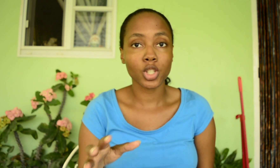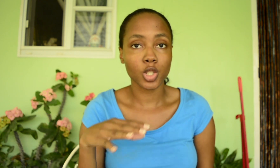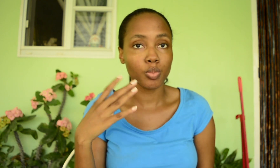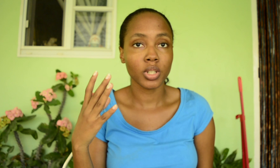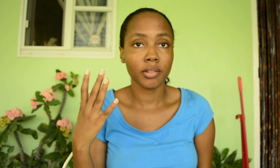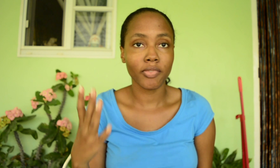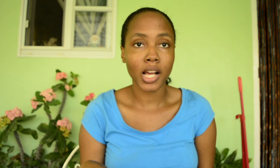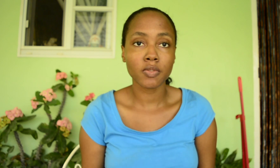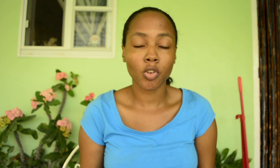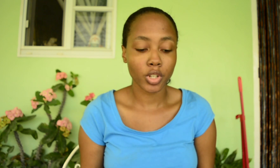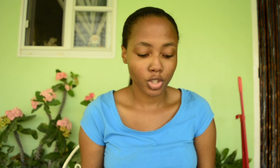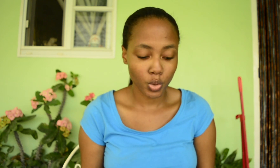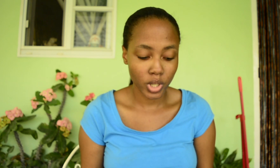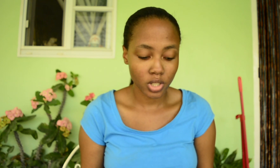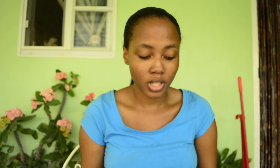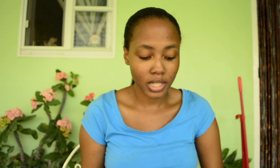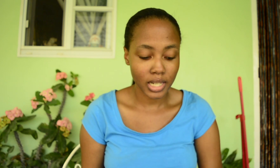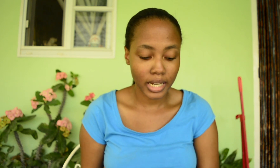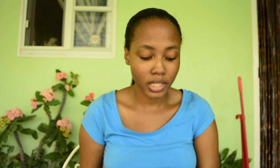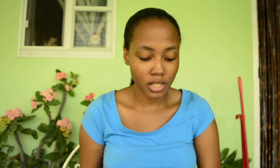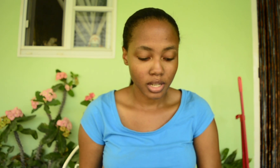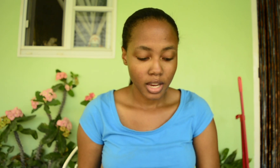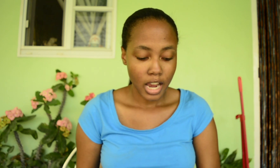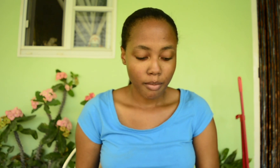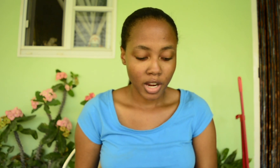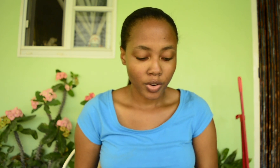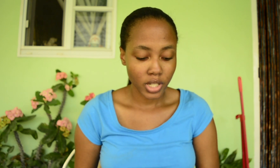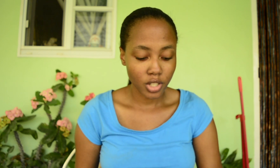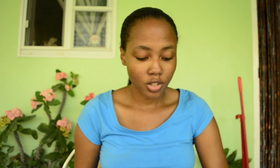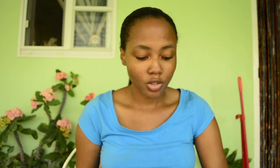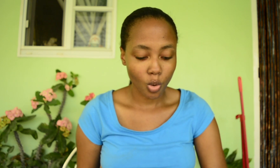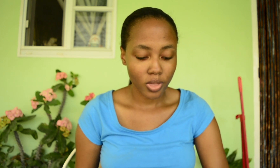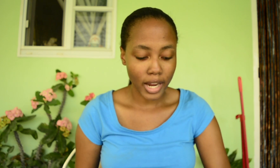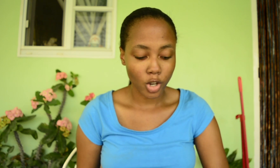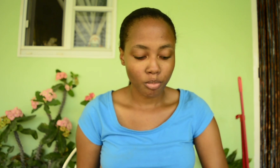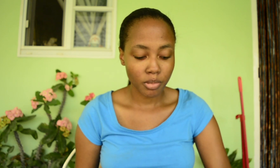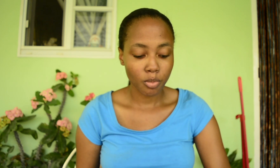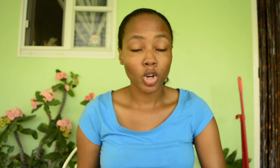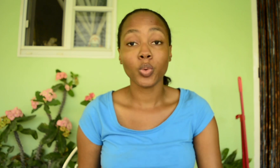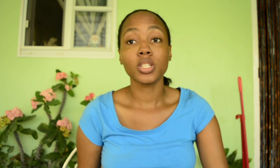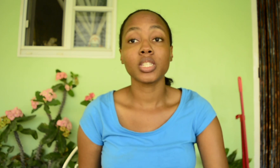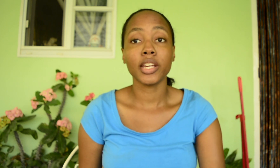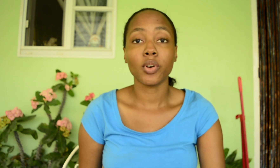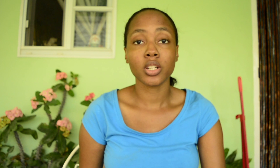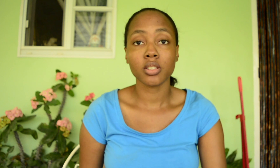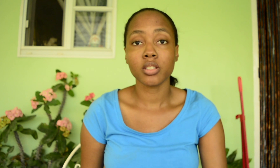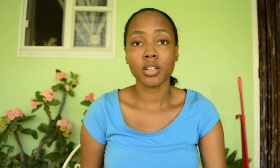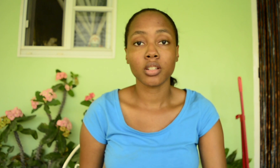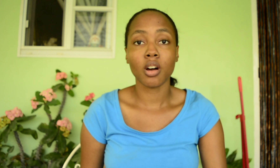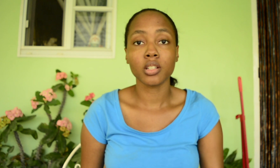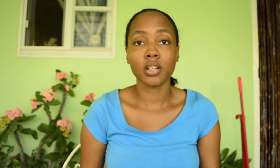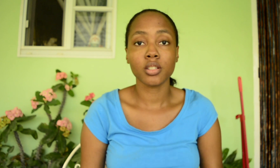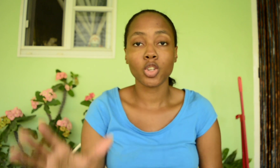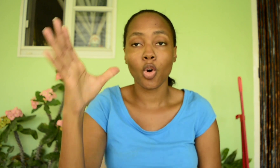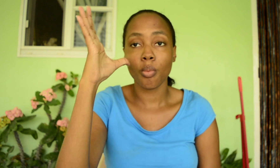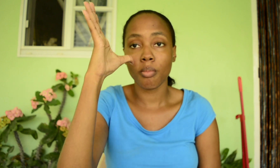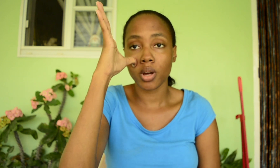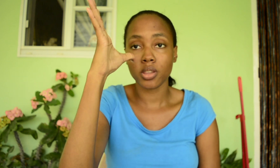just be fast forwarding through it. So the next line is, Mary, did you know that your baby boy would save our sons and daughters? So